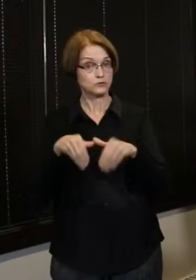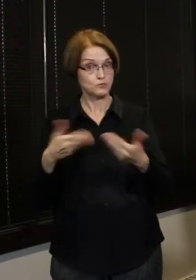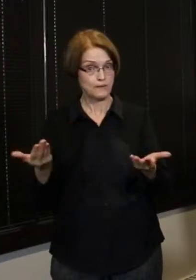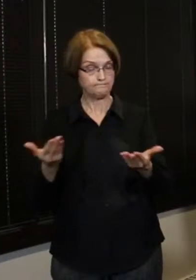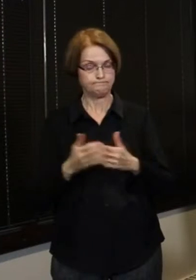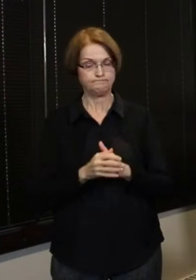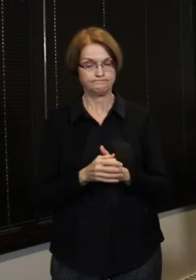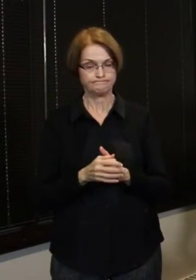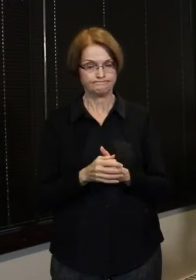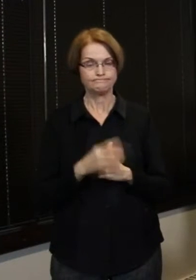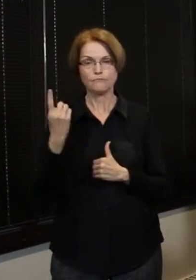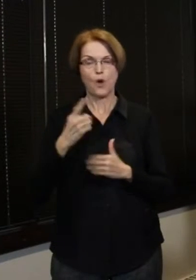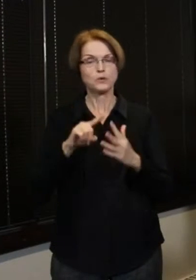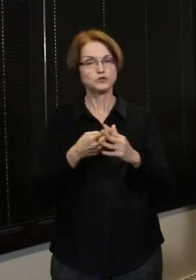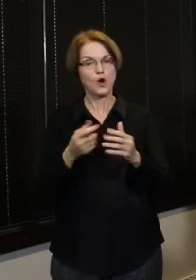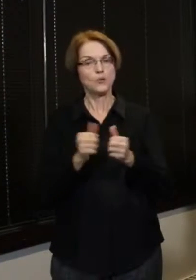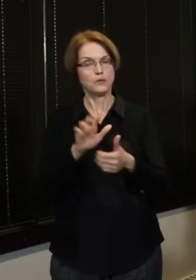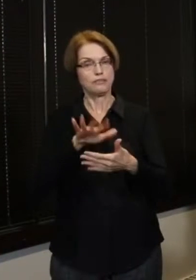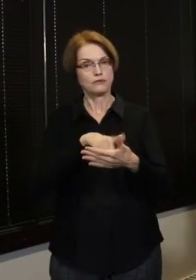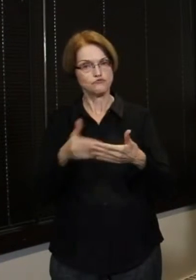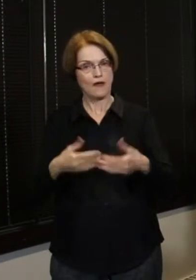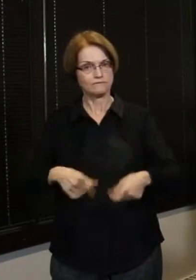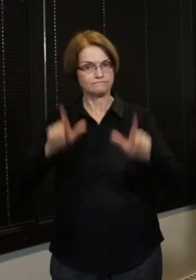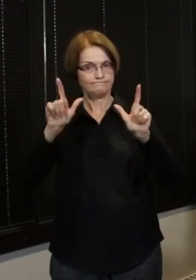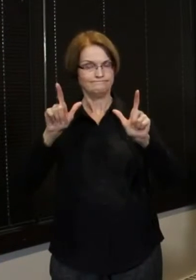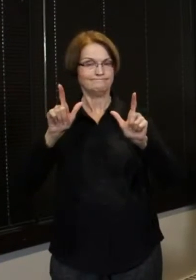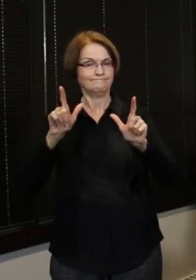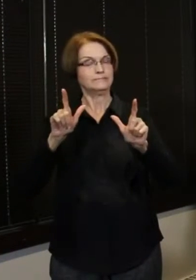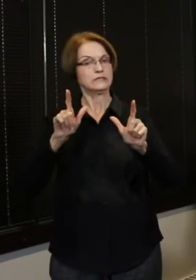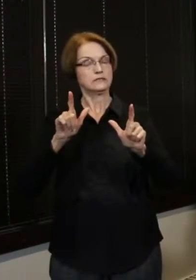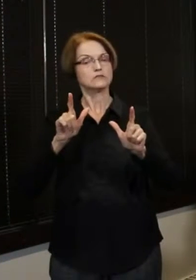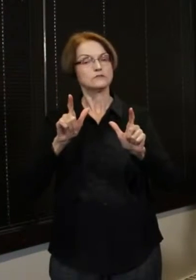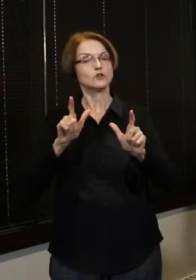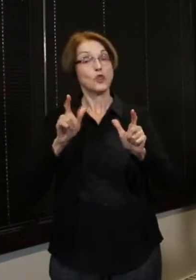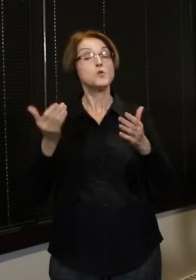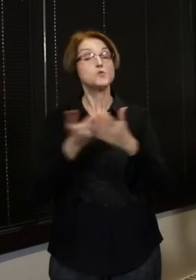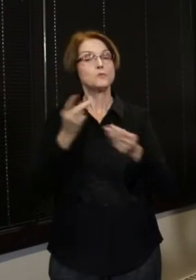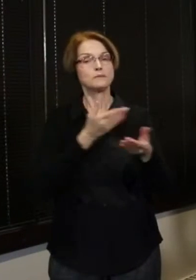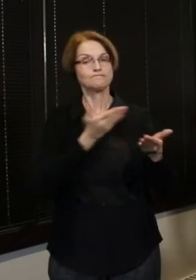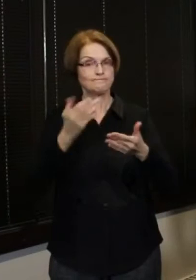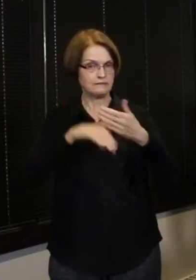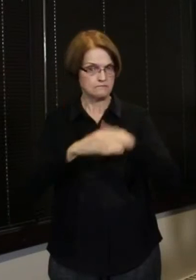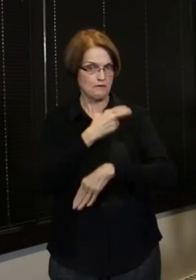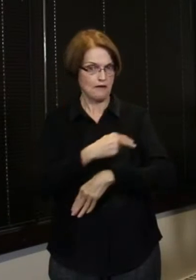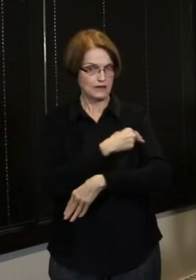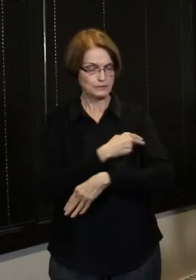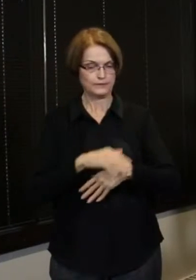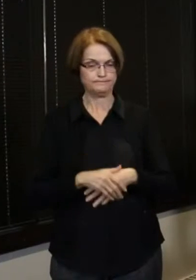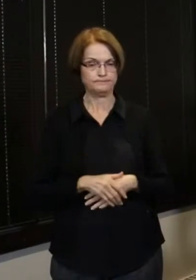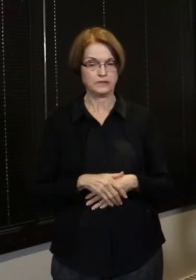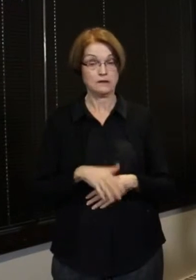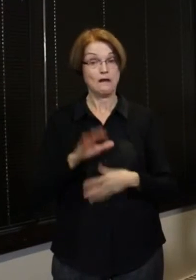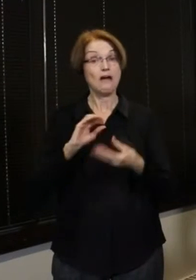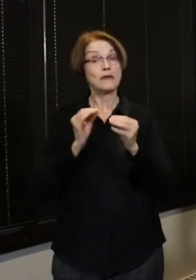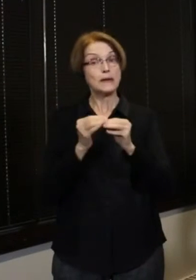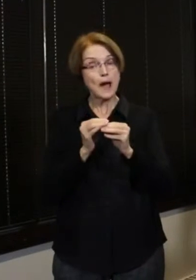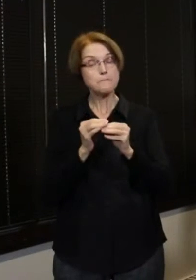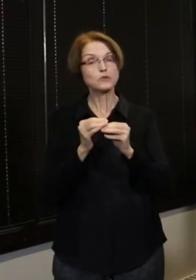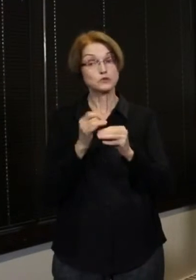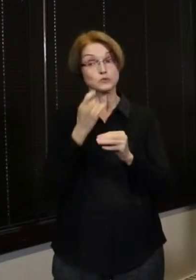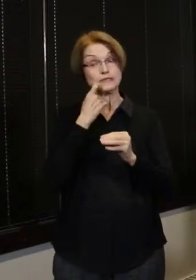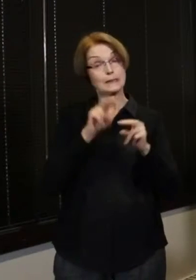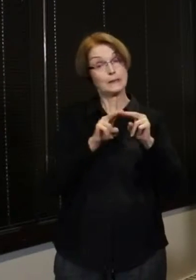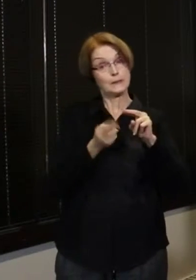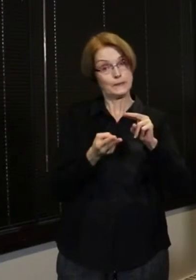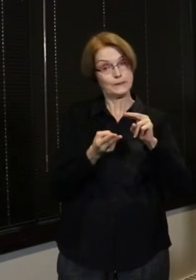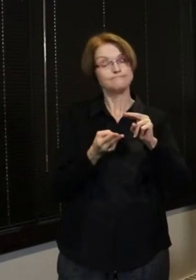And as always, we start with our graph highlighting our regional hospital admission data. The numbers, although softening a bit